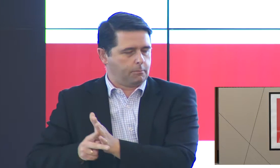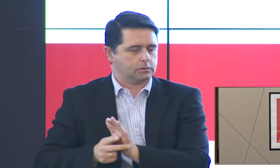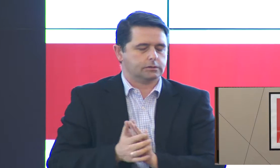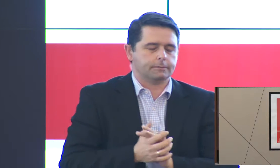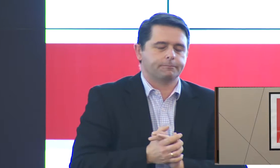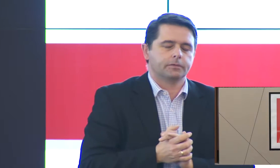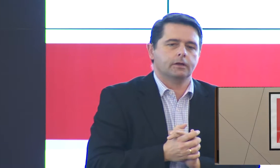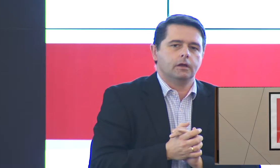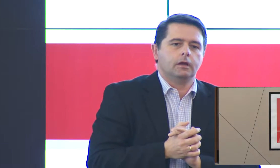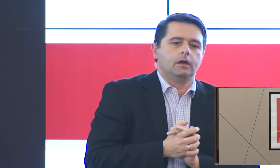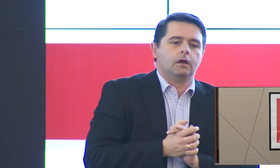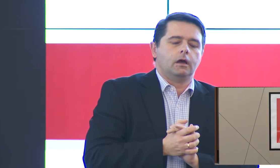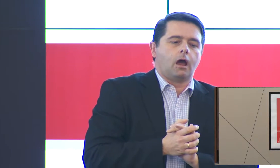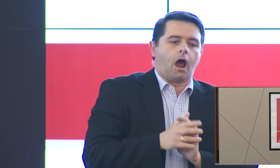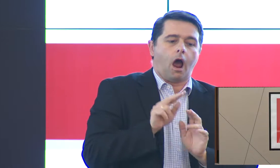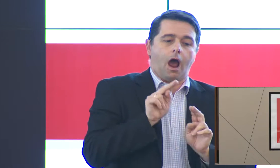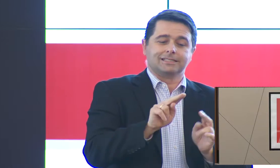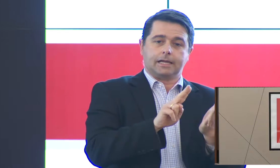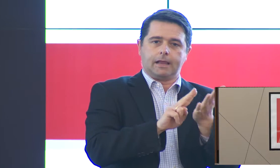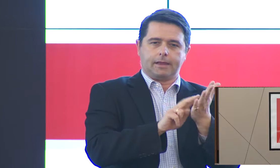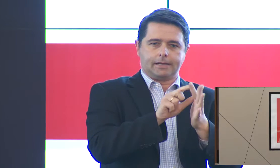other forms of legislation and policy.